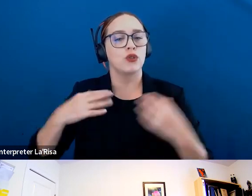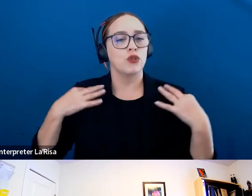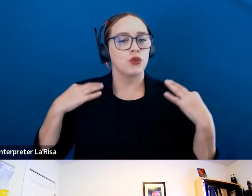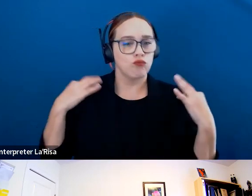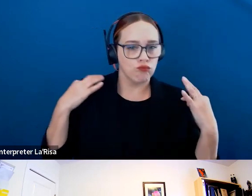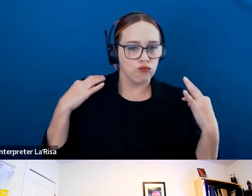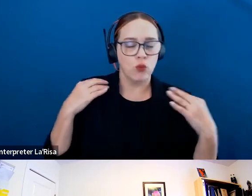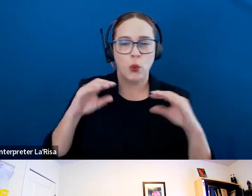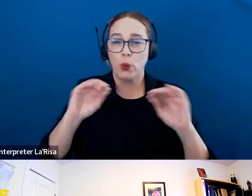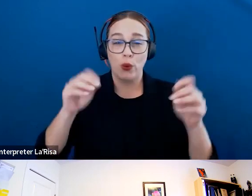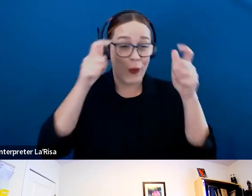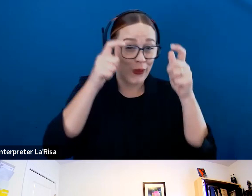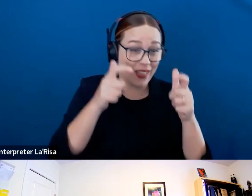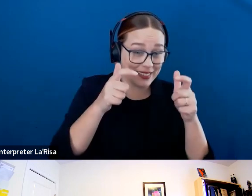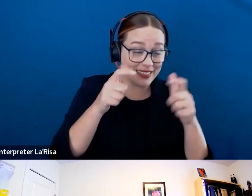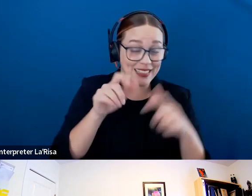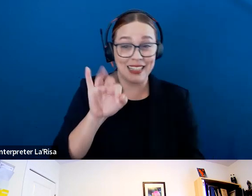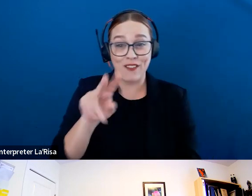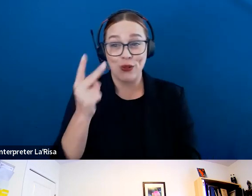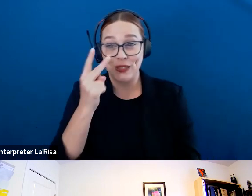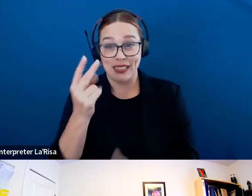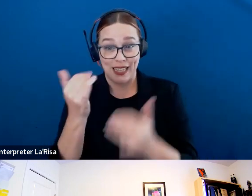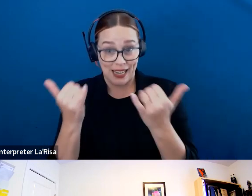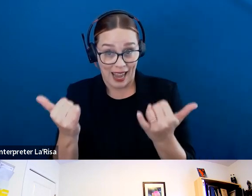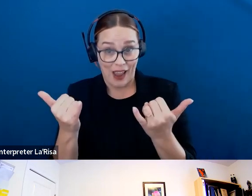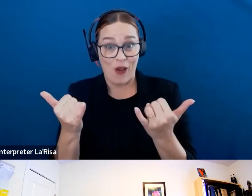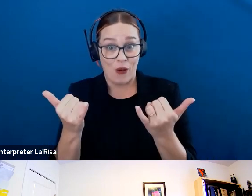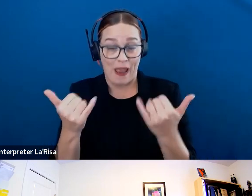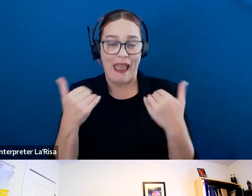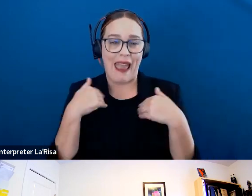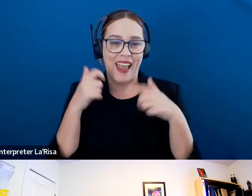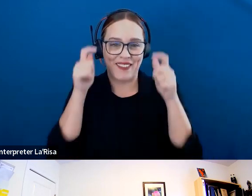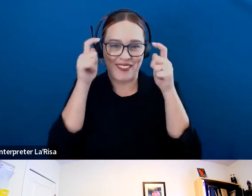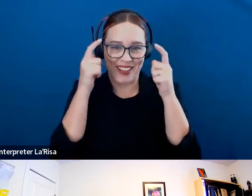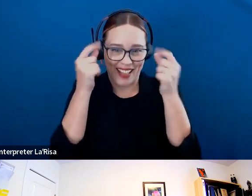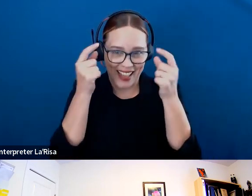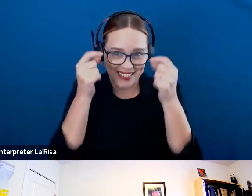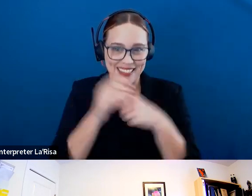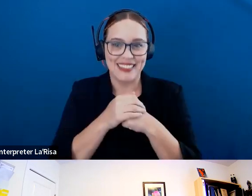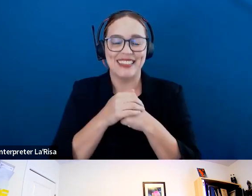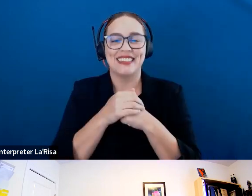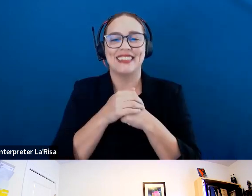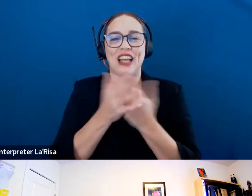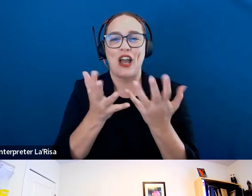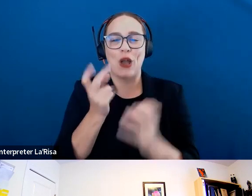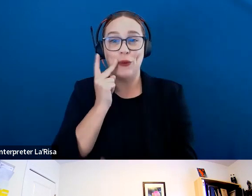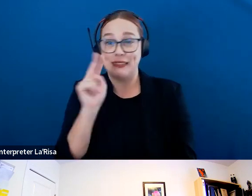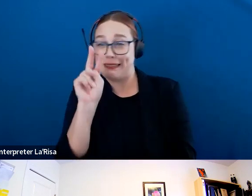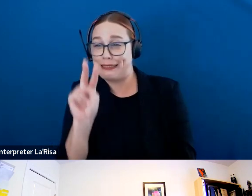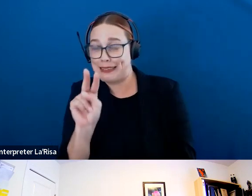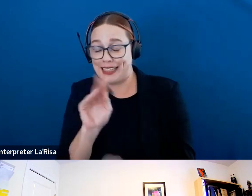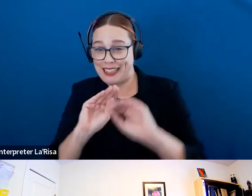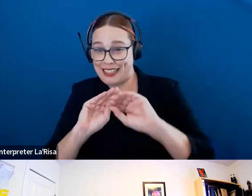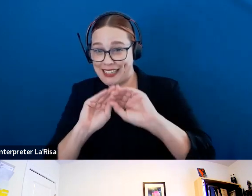me on the screen, I am wearing glasses so I can see my presentation. And I am wearing sort